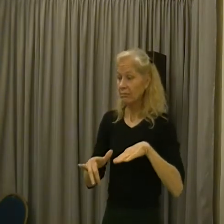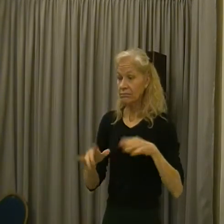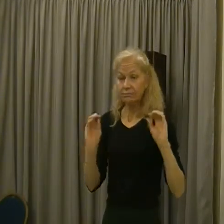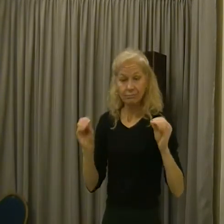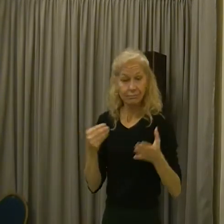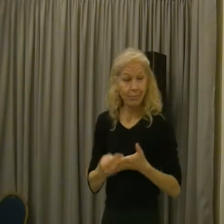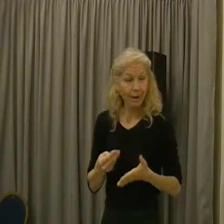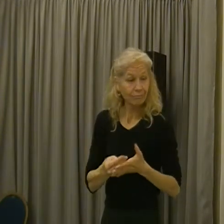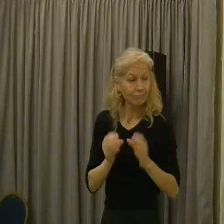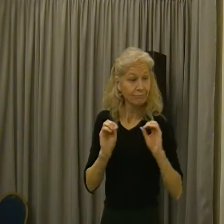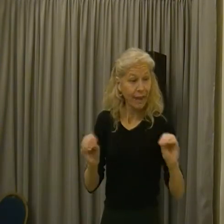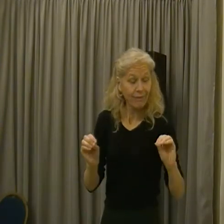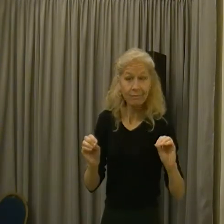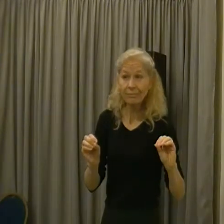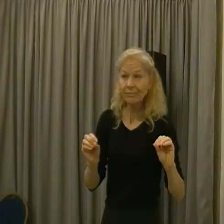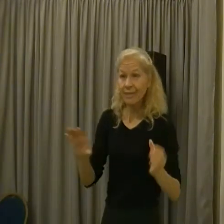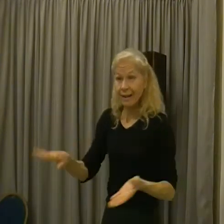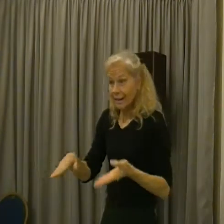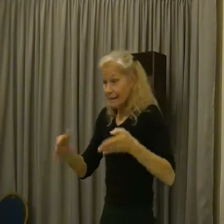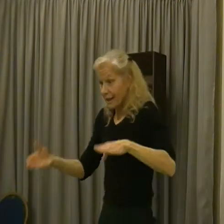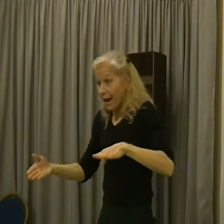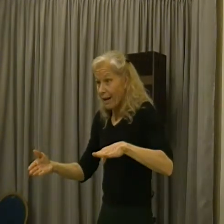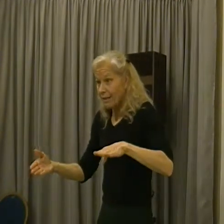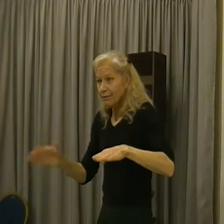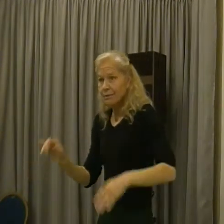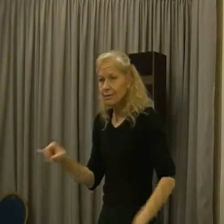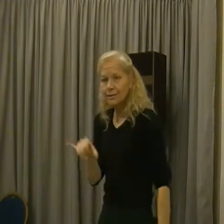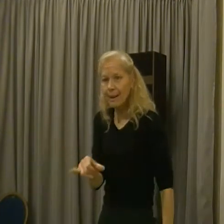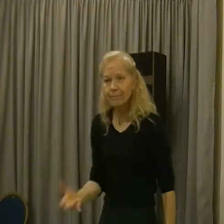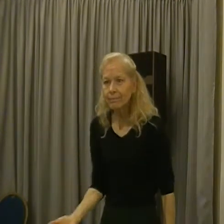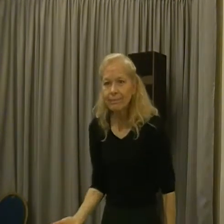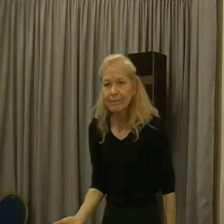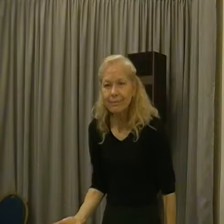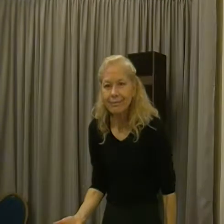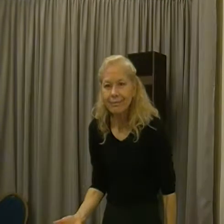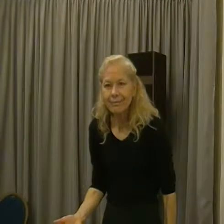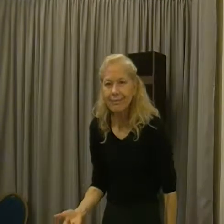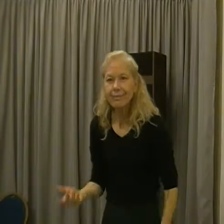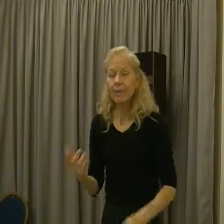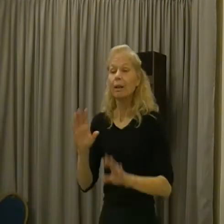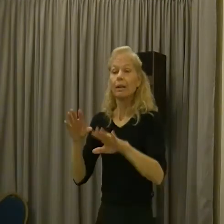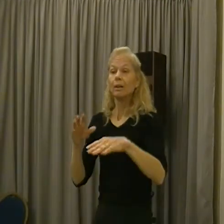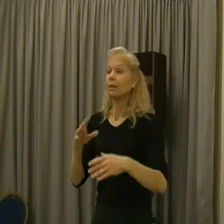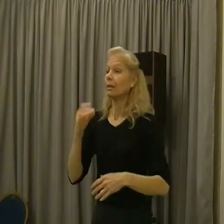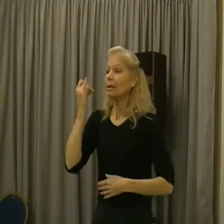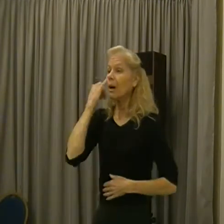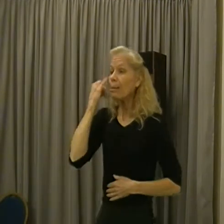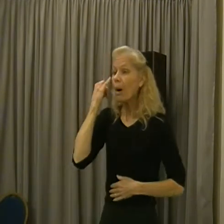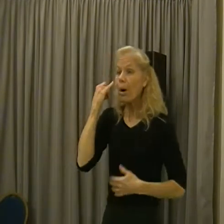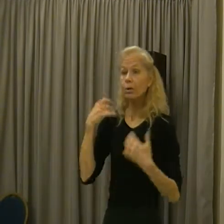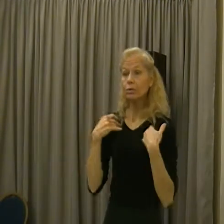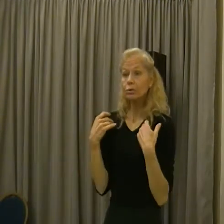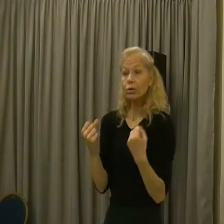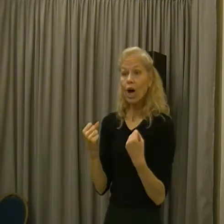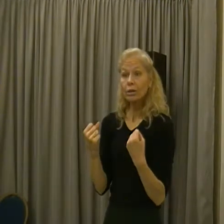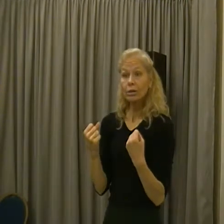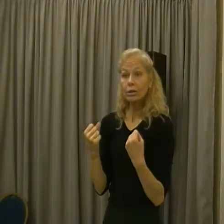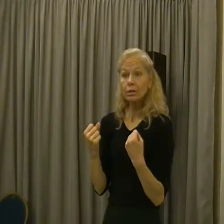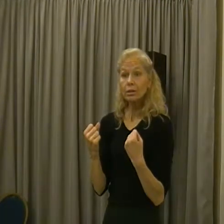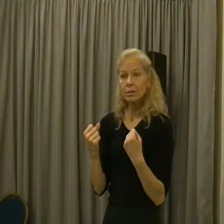is we'll lose them one day. We can't leave with them. So Paul says in 1 Timothy